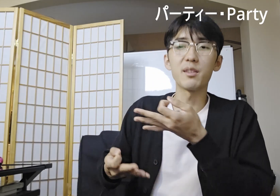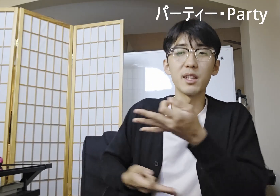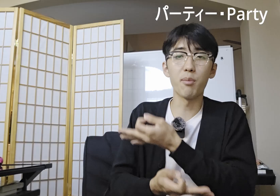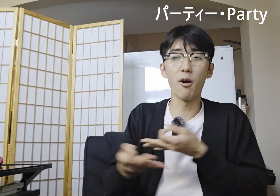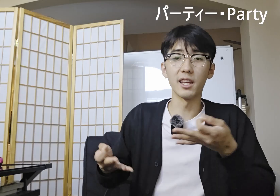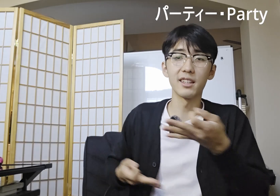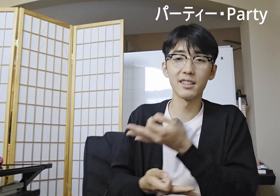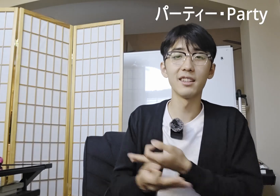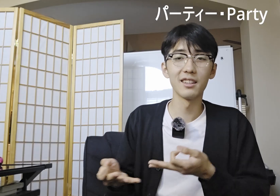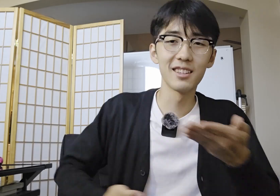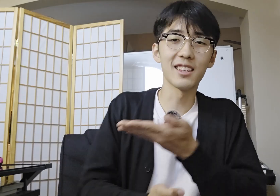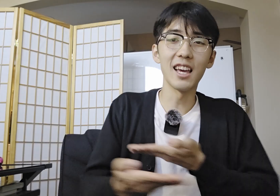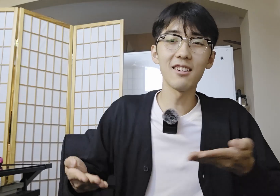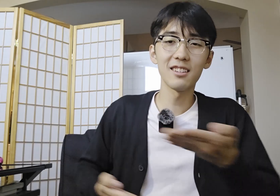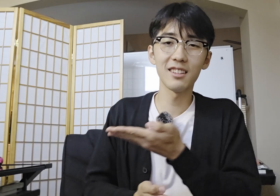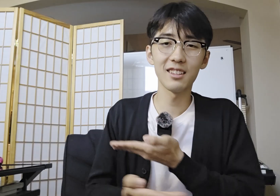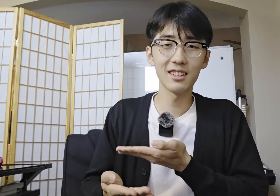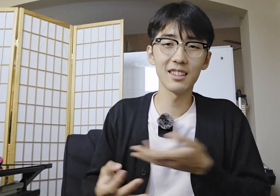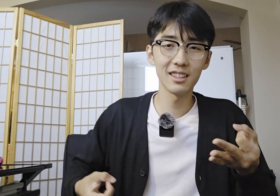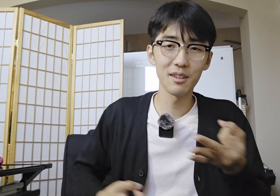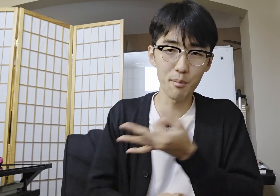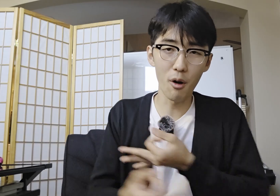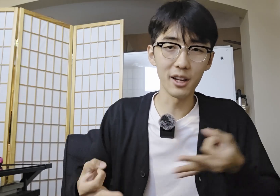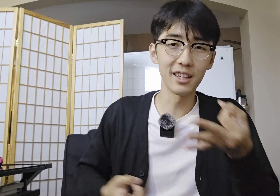means party. Skiao, party.